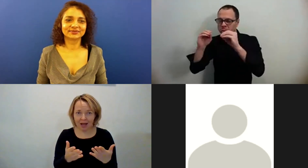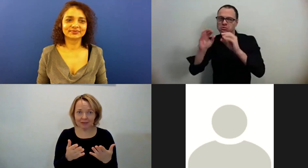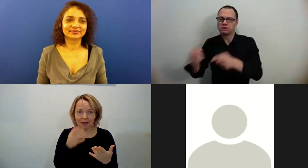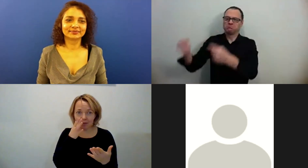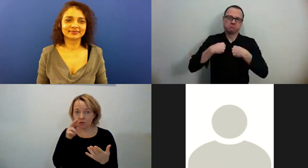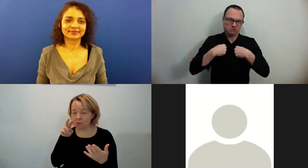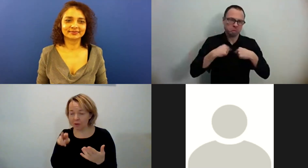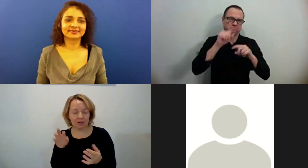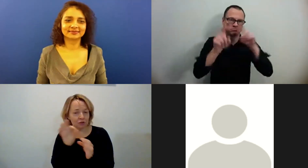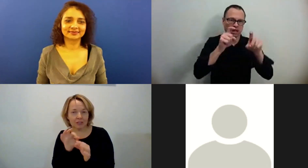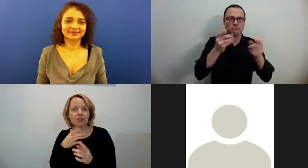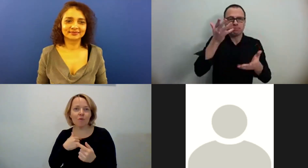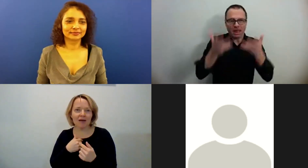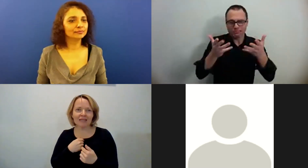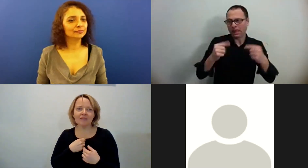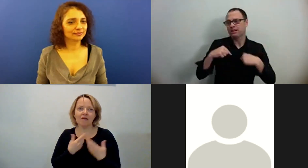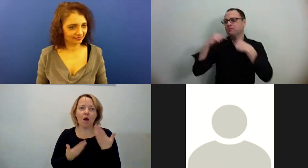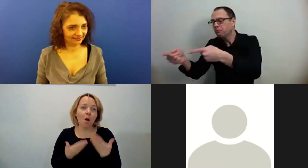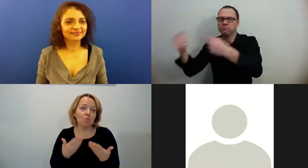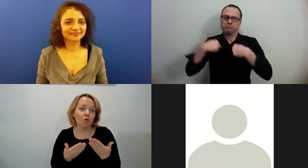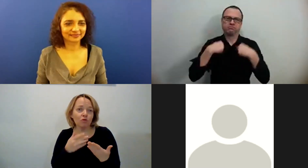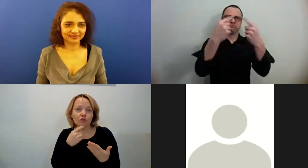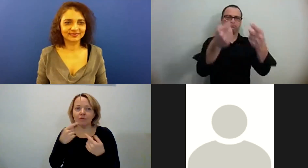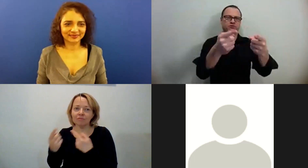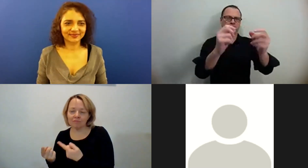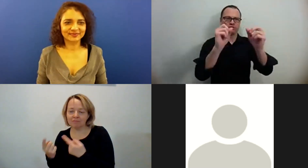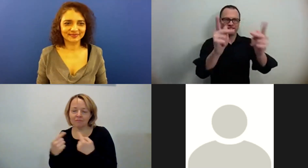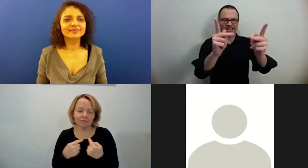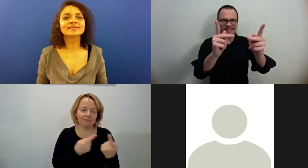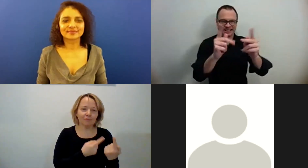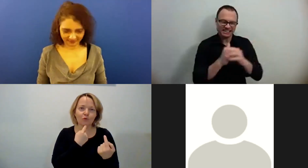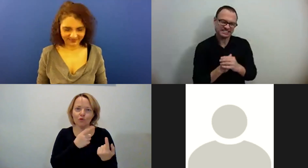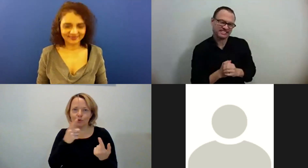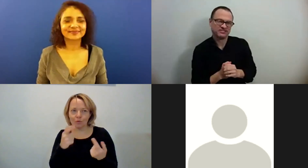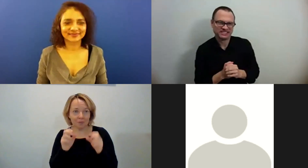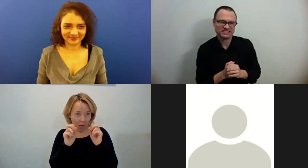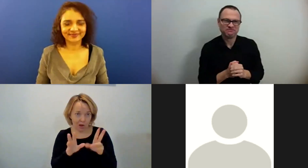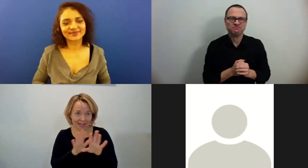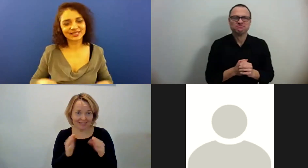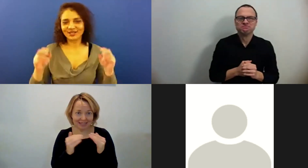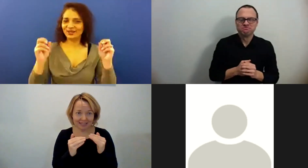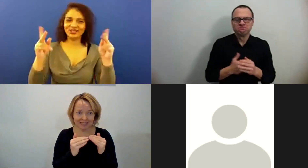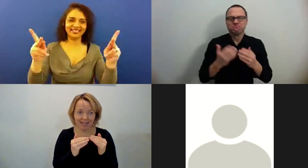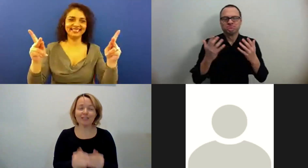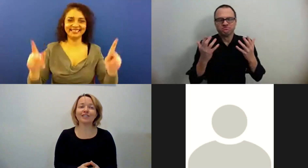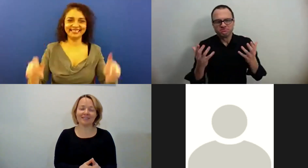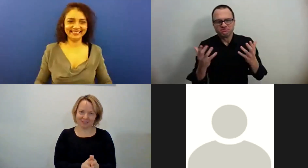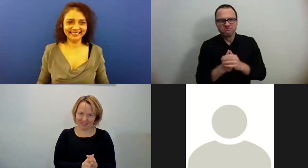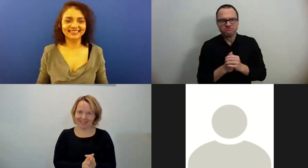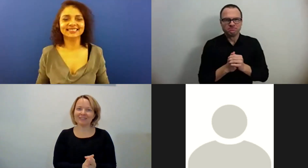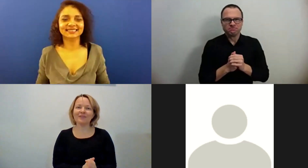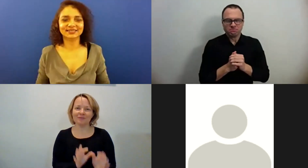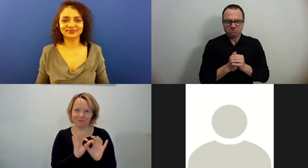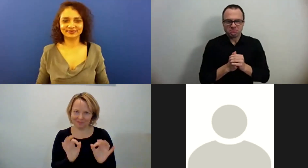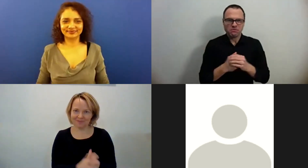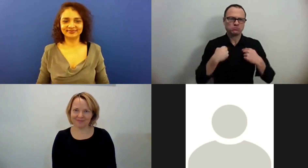Now I want to open the floor for questions. I see none in the chat, so perhaps I can ask you some questions and you can respond to